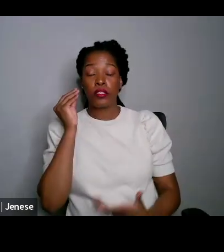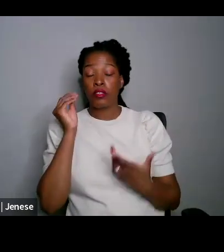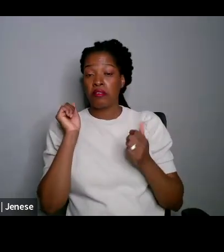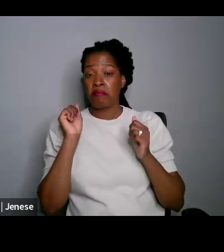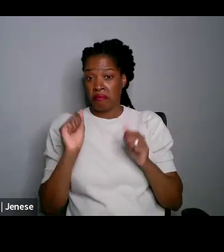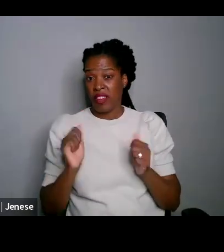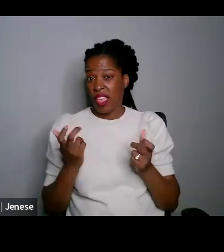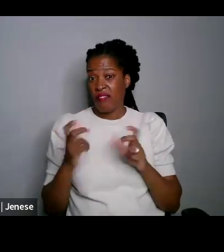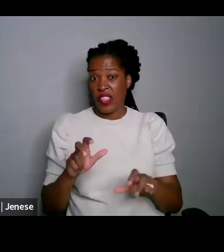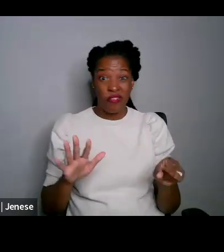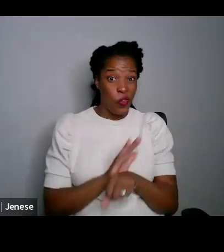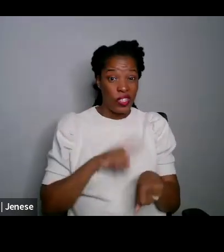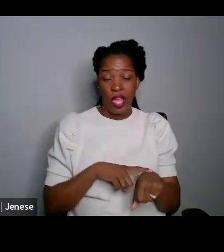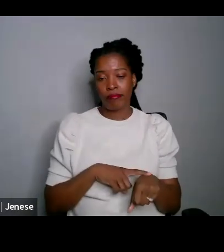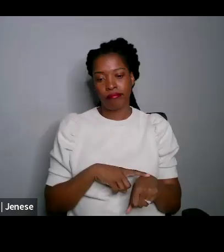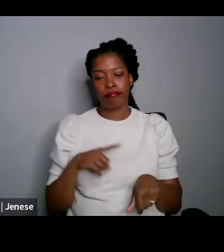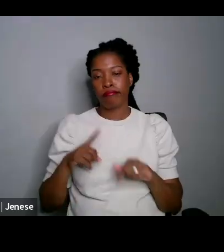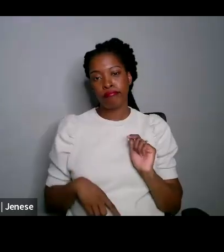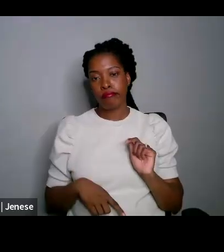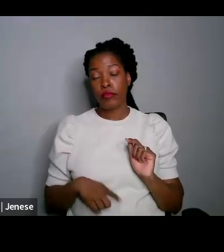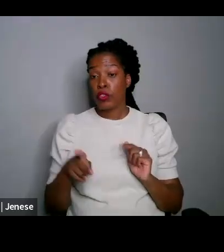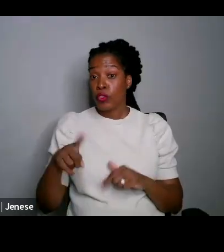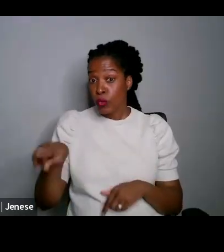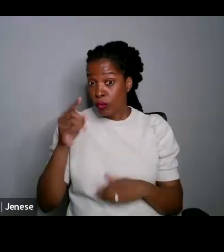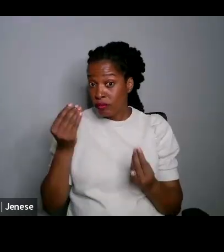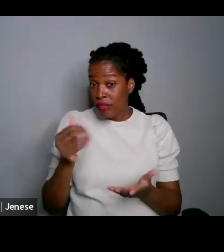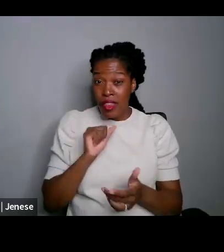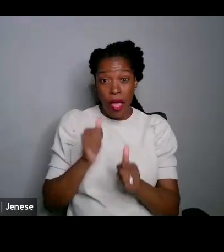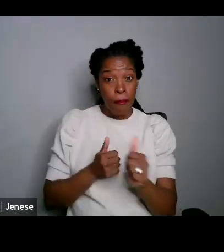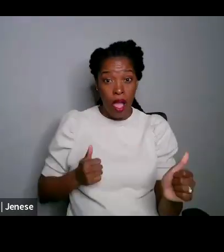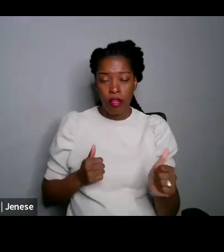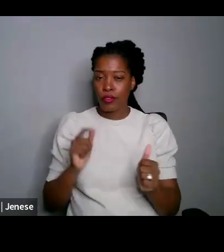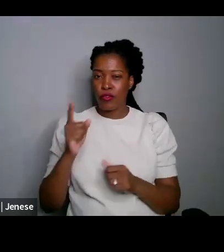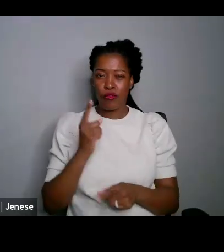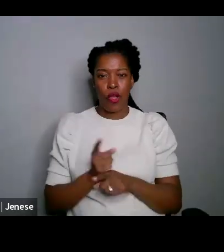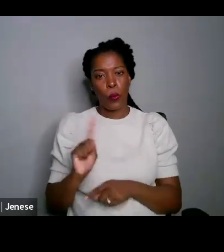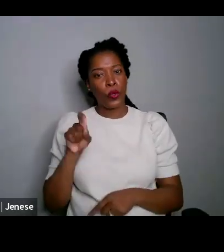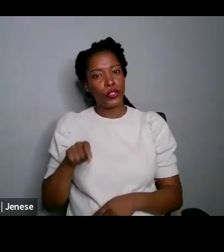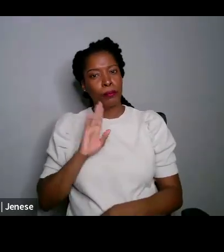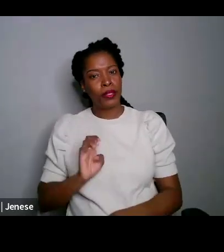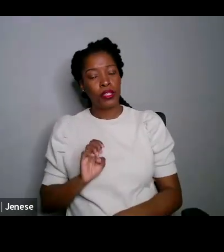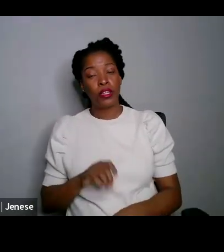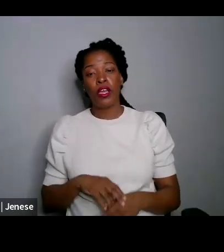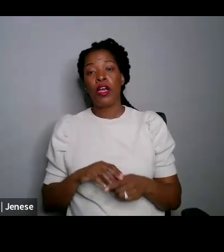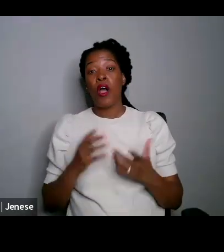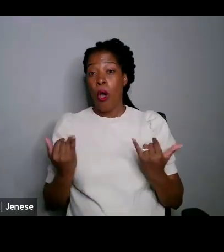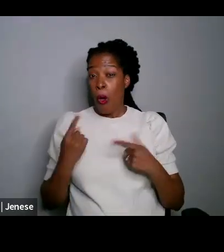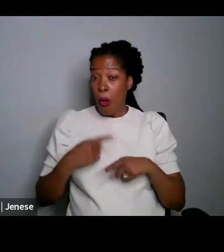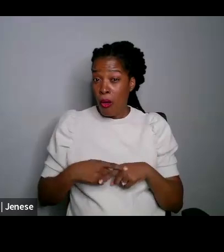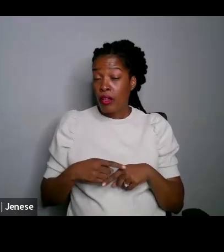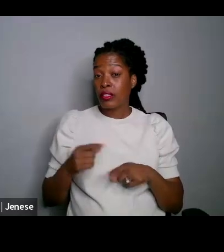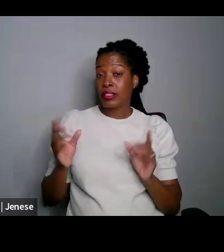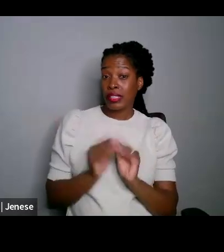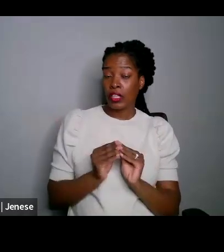not behind. You're right where you need to be. And I hope today's session can show you that even just a couple of hours a week invested in